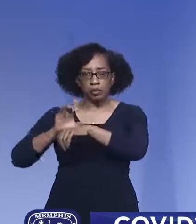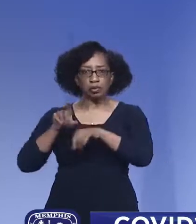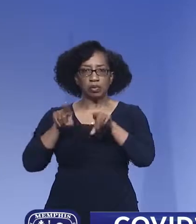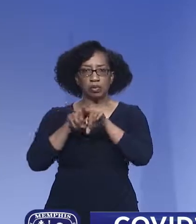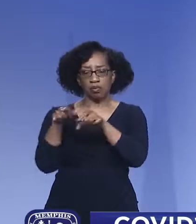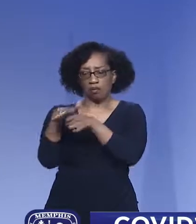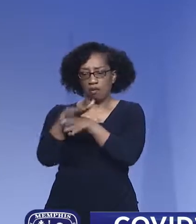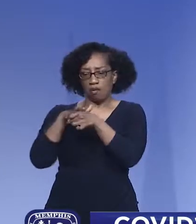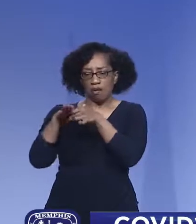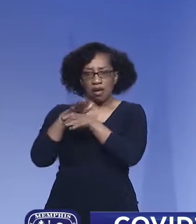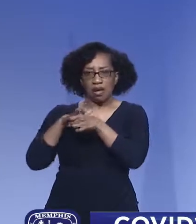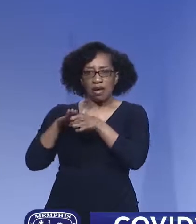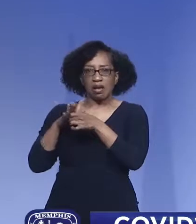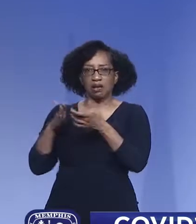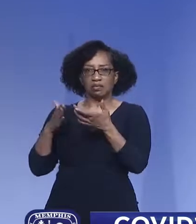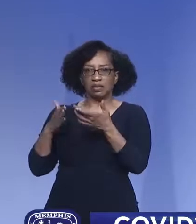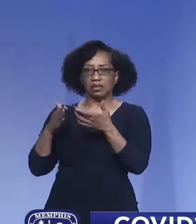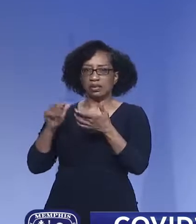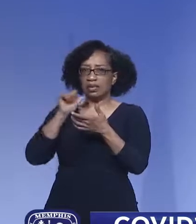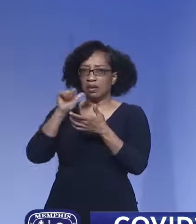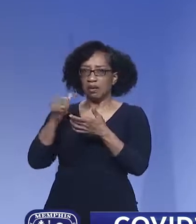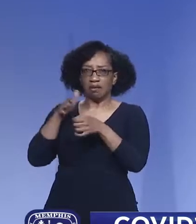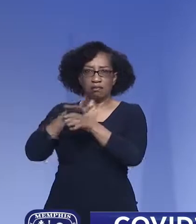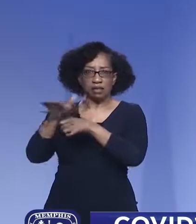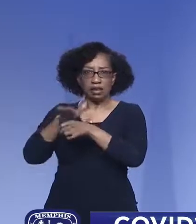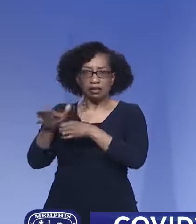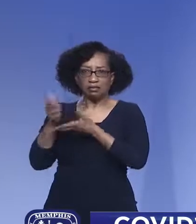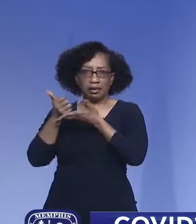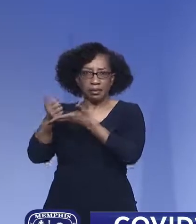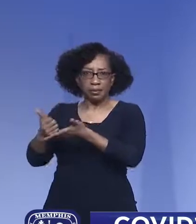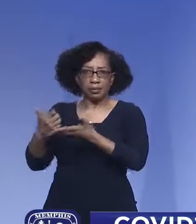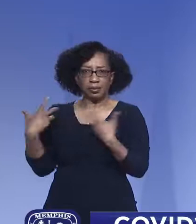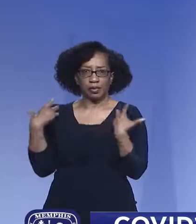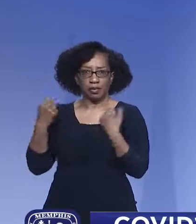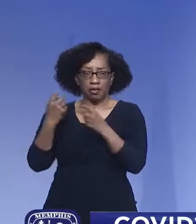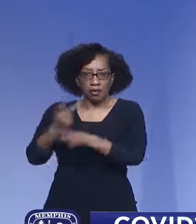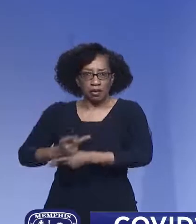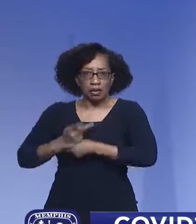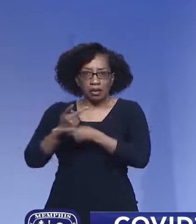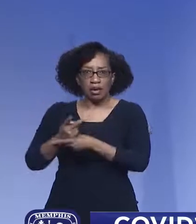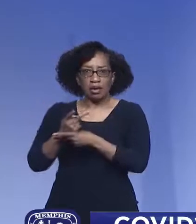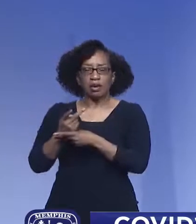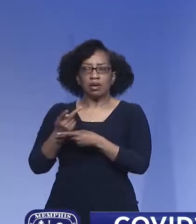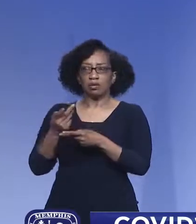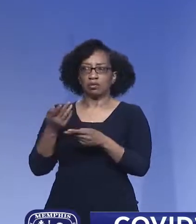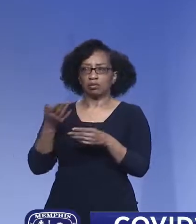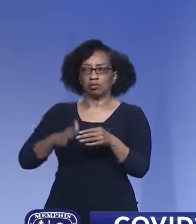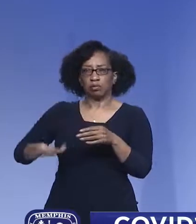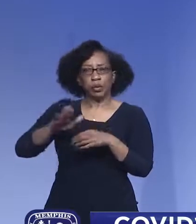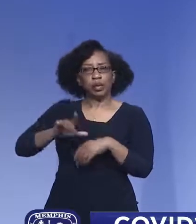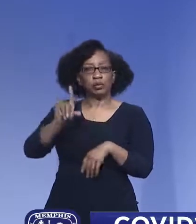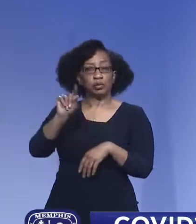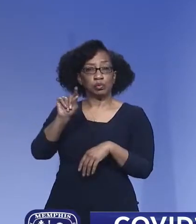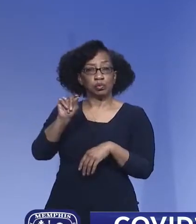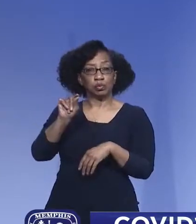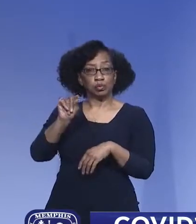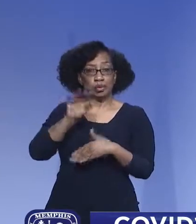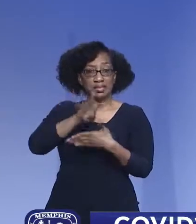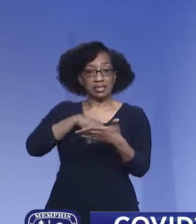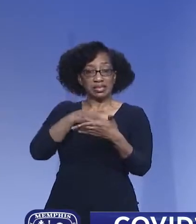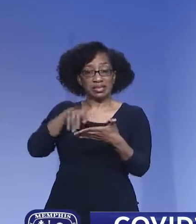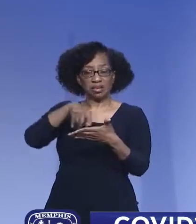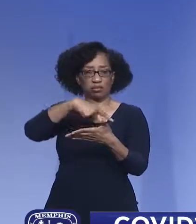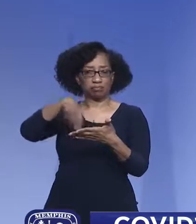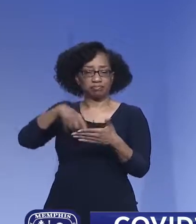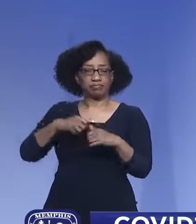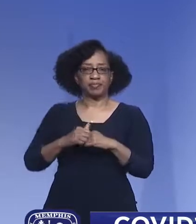most underserved and have the lowest uptake continues, with more than 20 of those events scheduled in the next few weeks. And we have